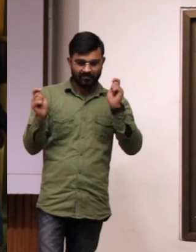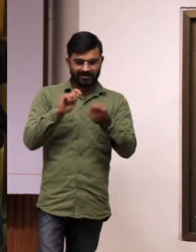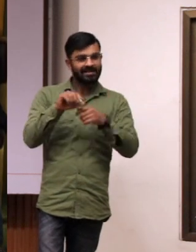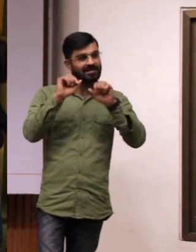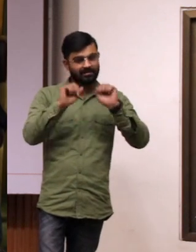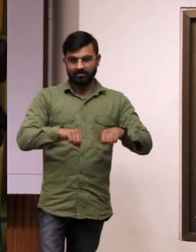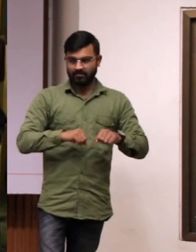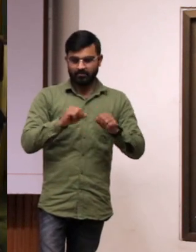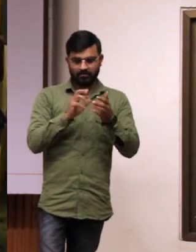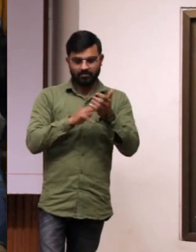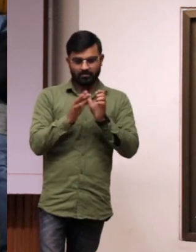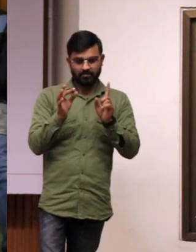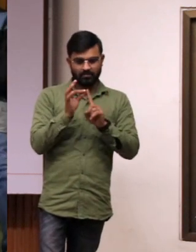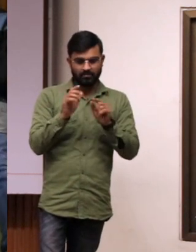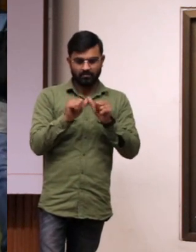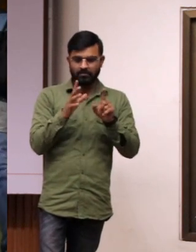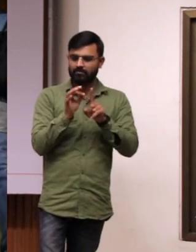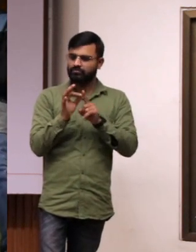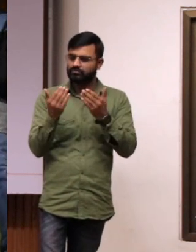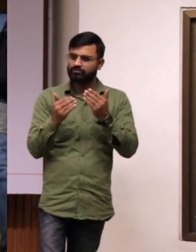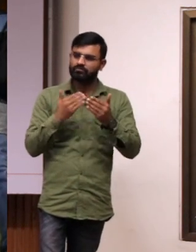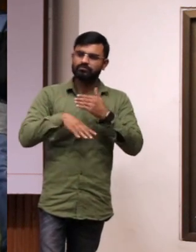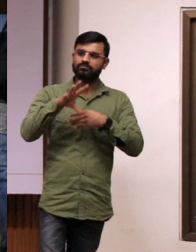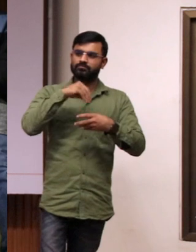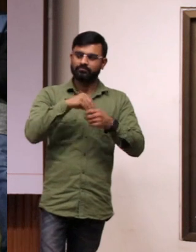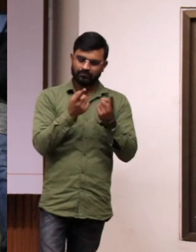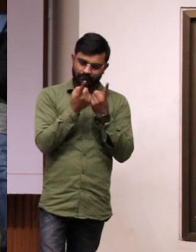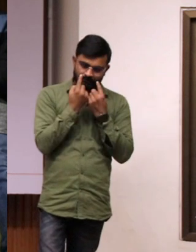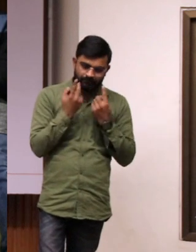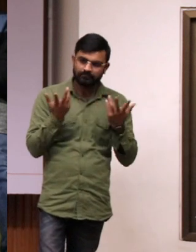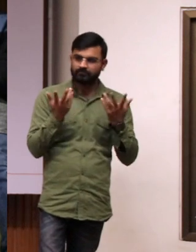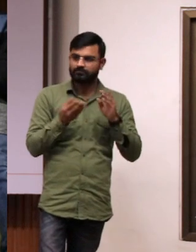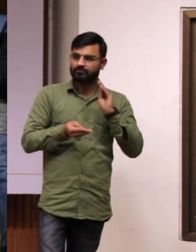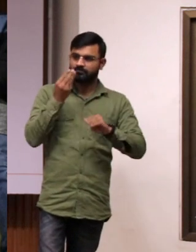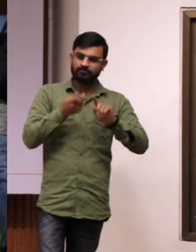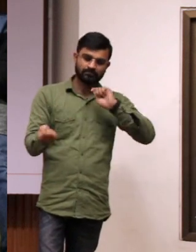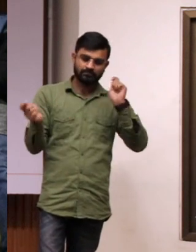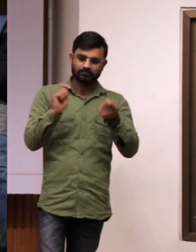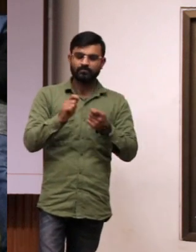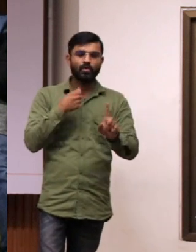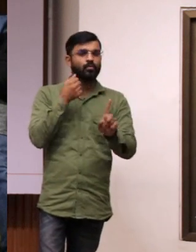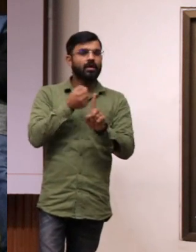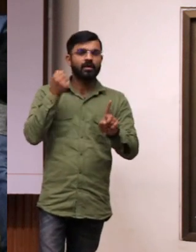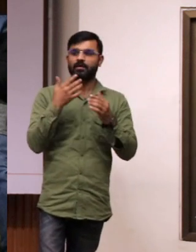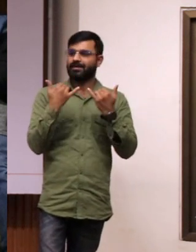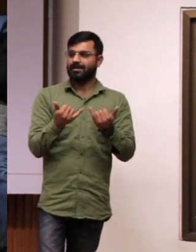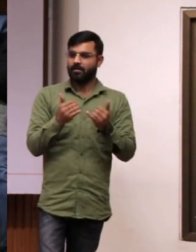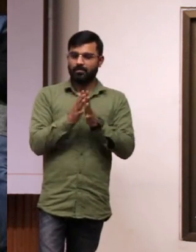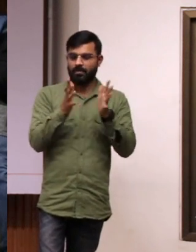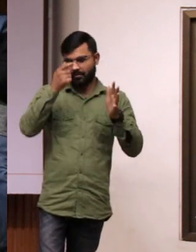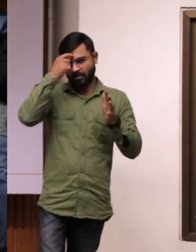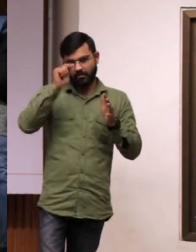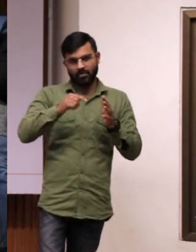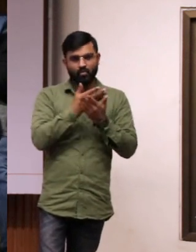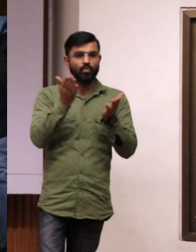yes, Act, in the CAMPA Act? What is it that can be done for ensuring the auditing is more transparent and more effective? Because right now, that's the biggest problem,